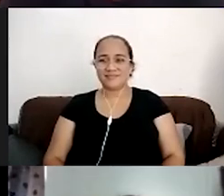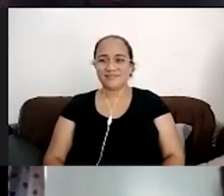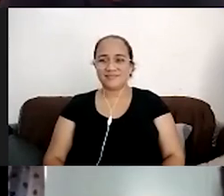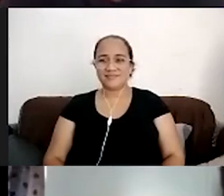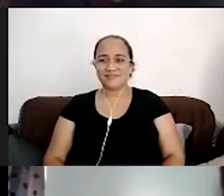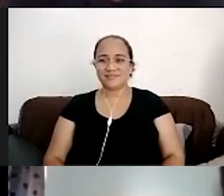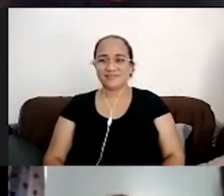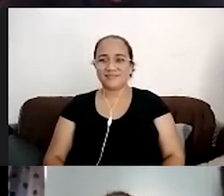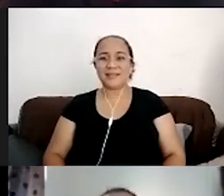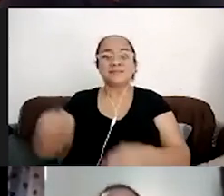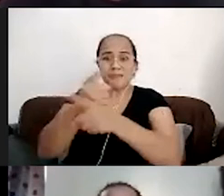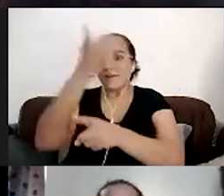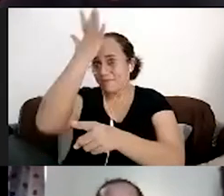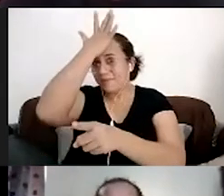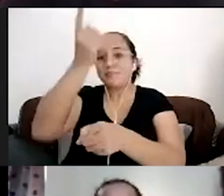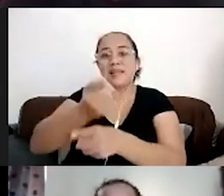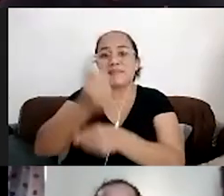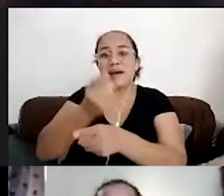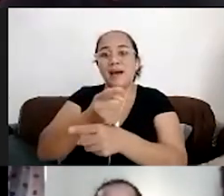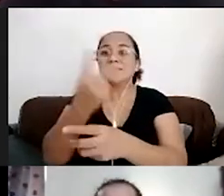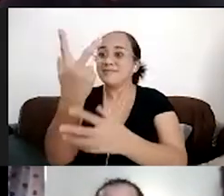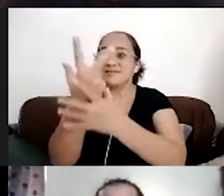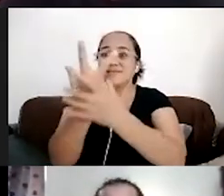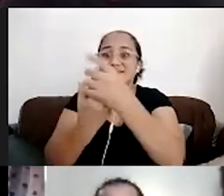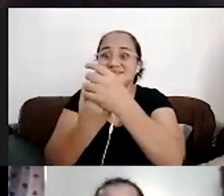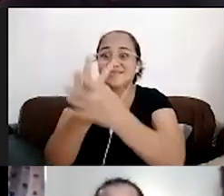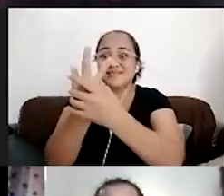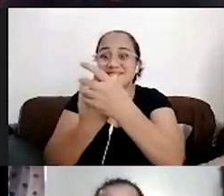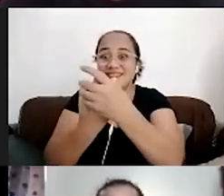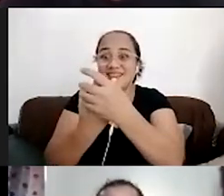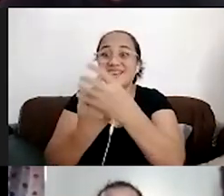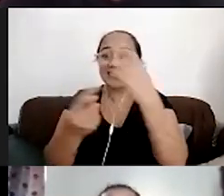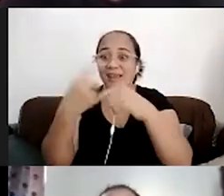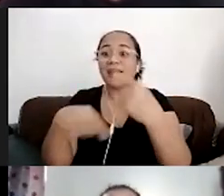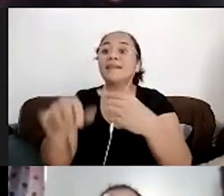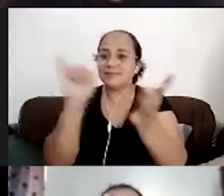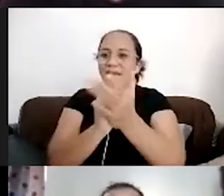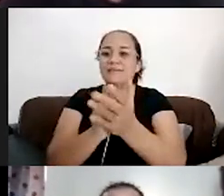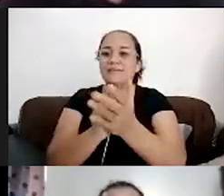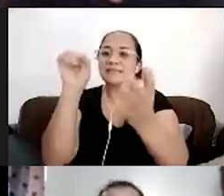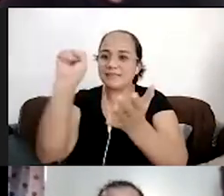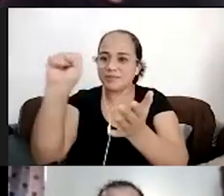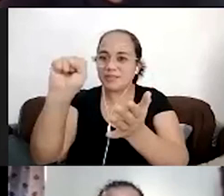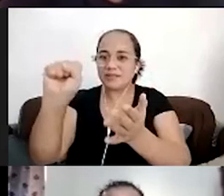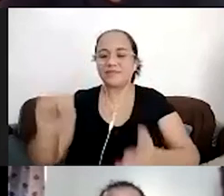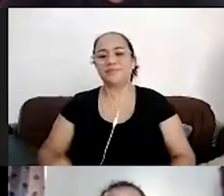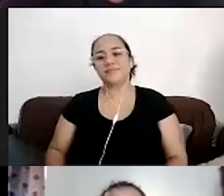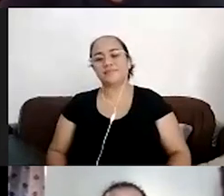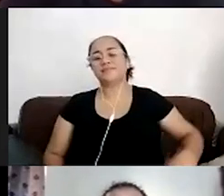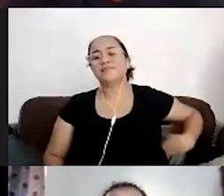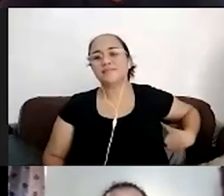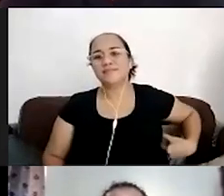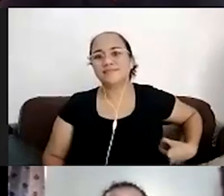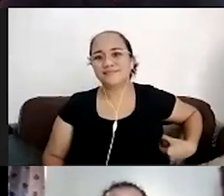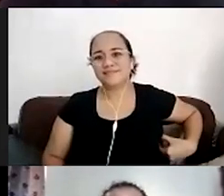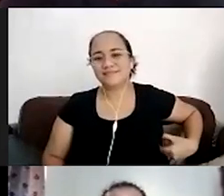Phoebes is right. Altogether, all 3 of those together is a subject. Shaq has his hand up.